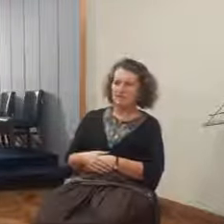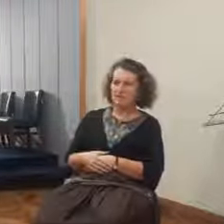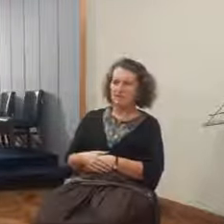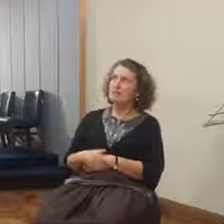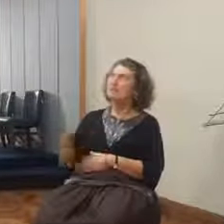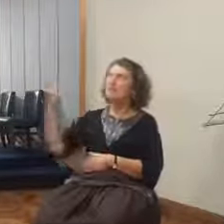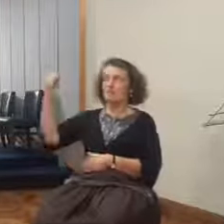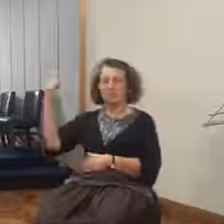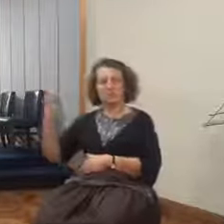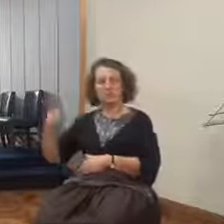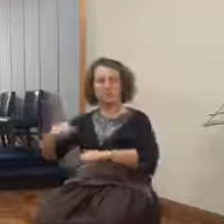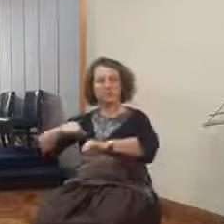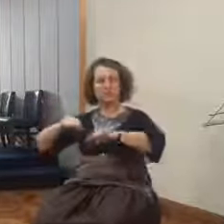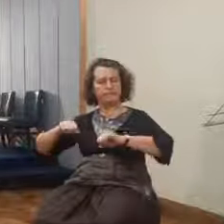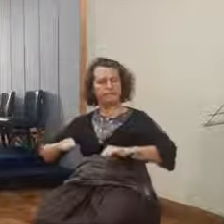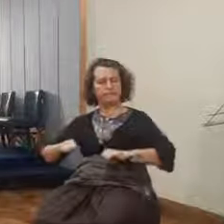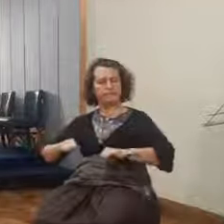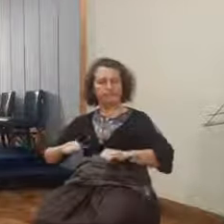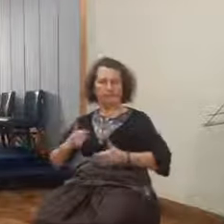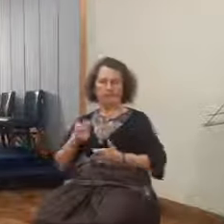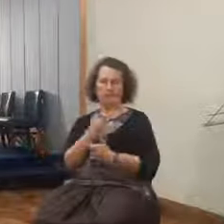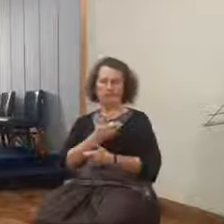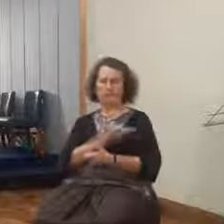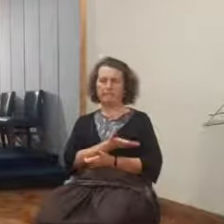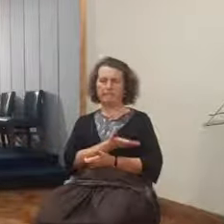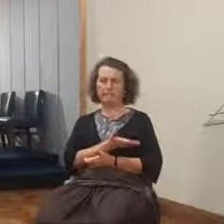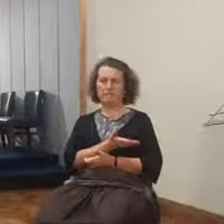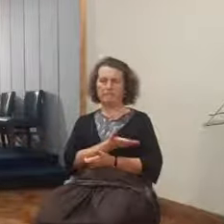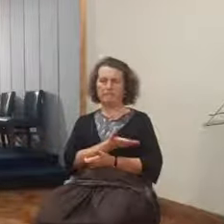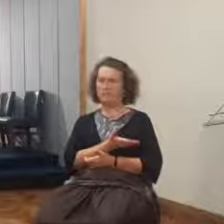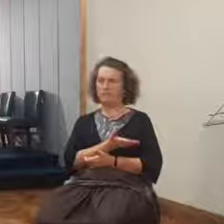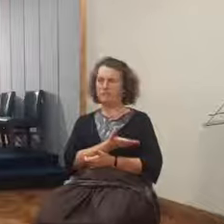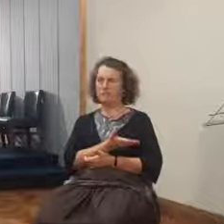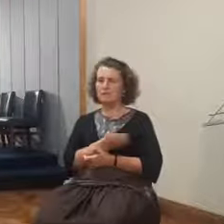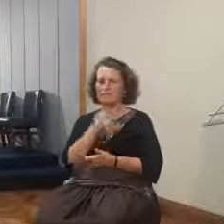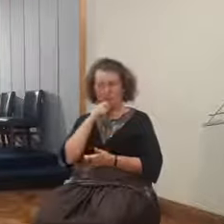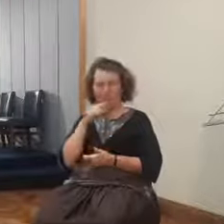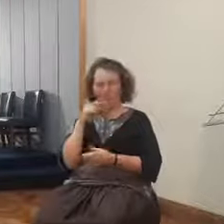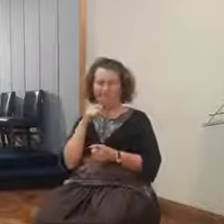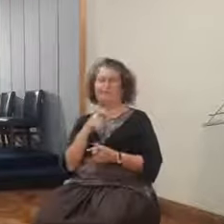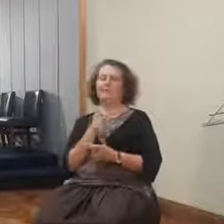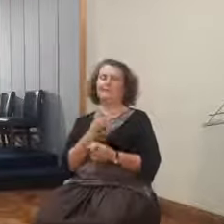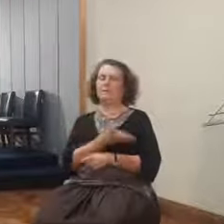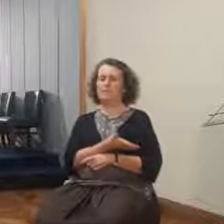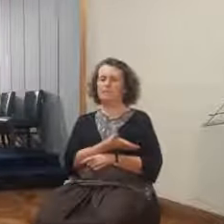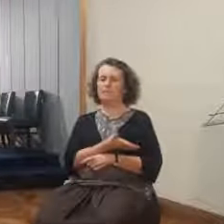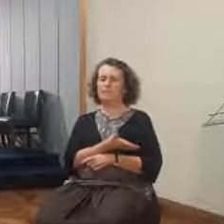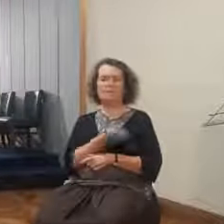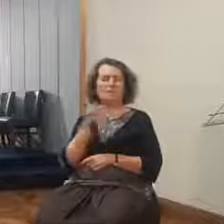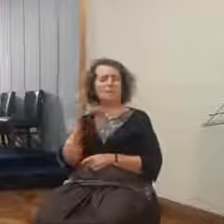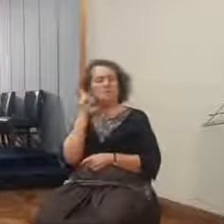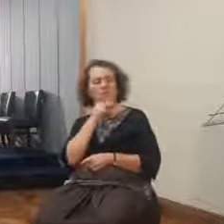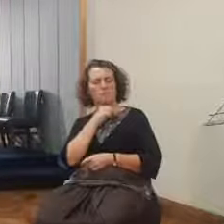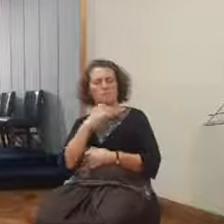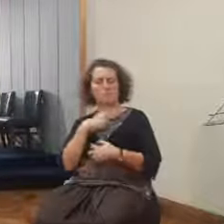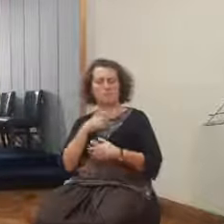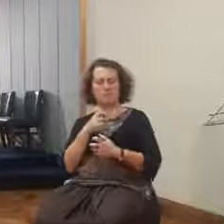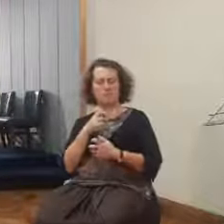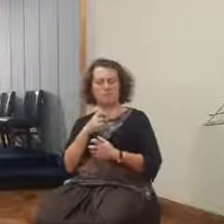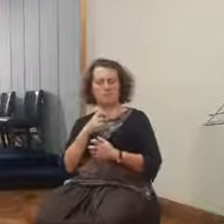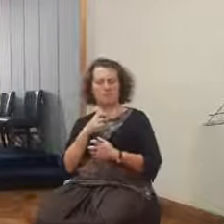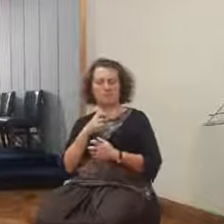sitteth in the heavens shall laugh. The Lord shall have them in derision. Then shall he speak to them in his wrath and vex